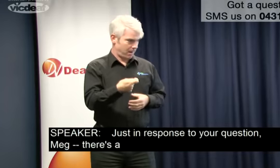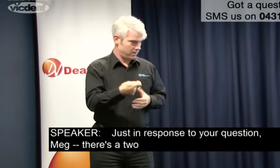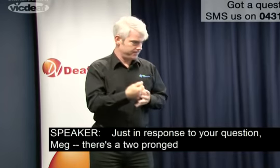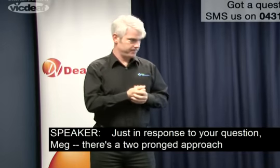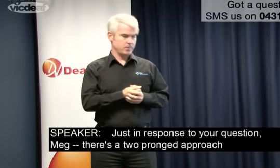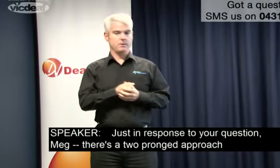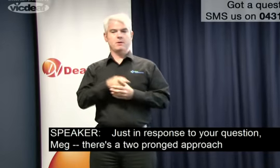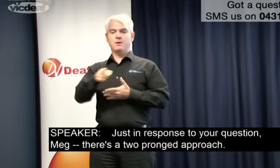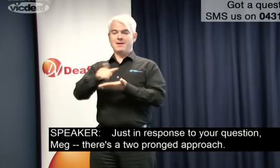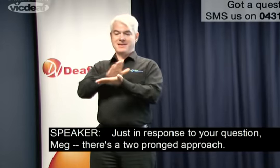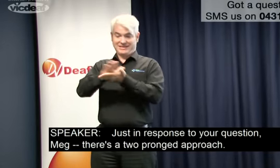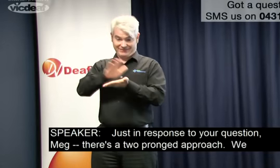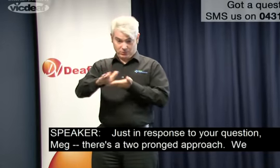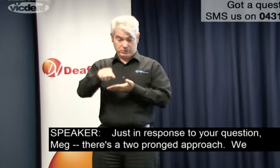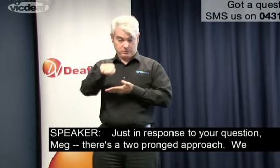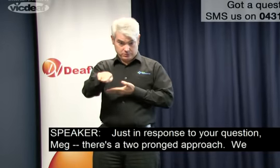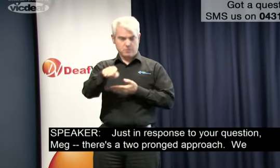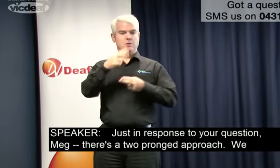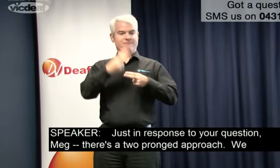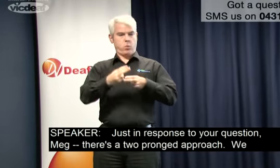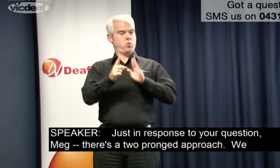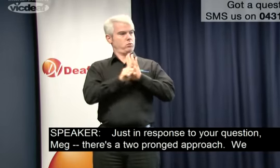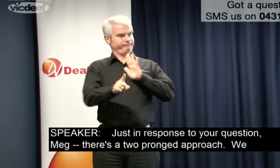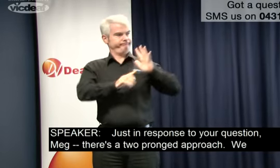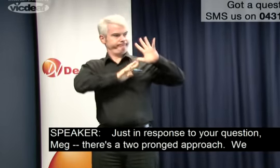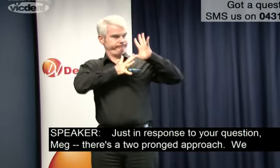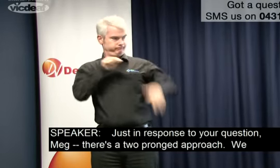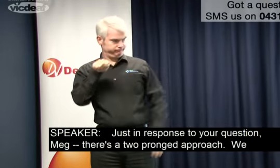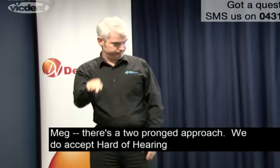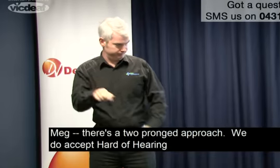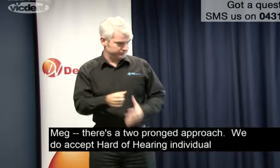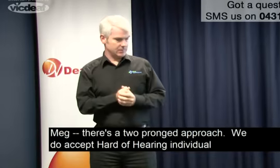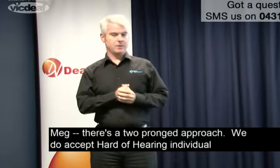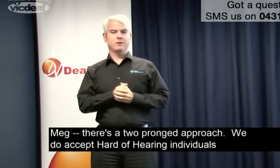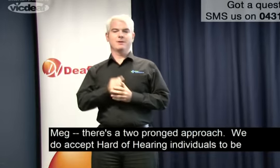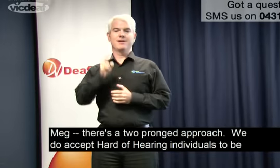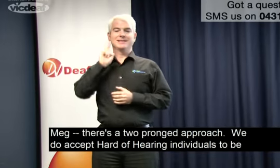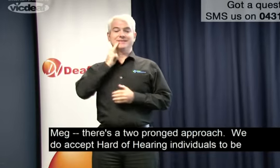individuals to be voting members, and the hard of hearing individuals